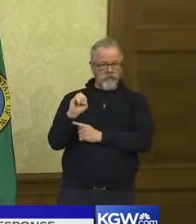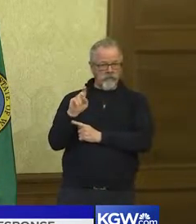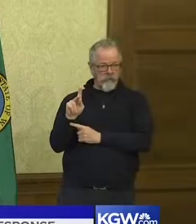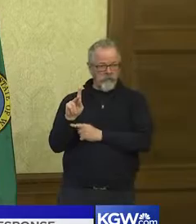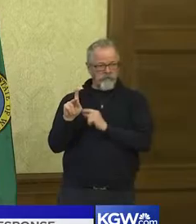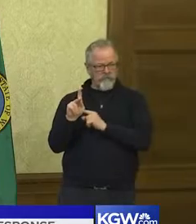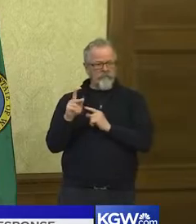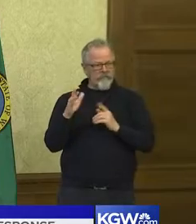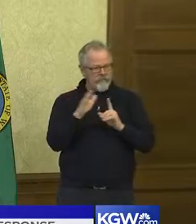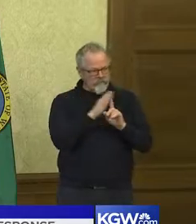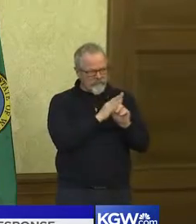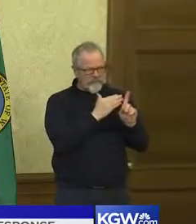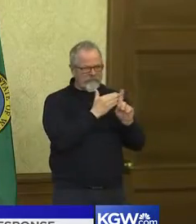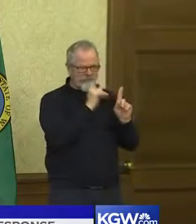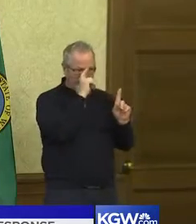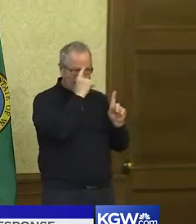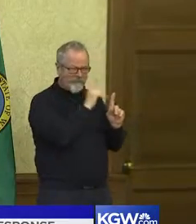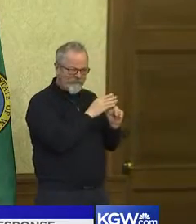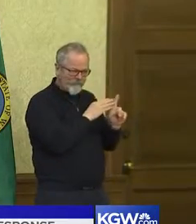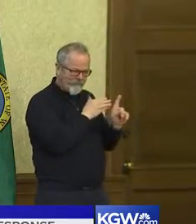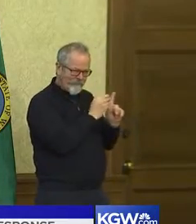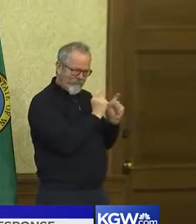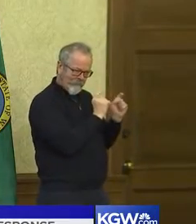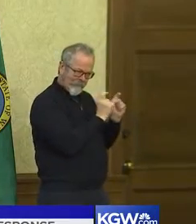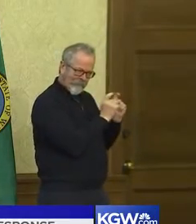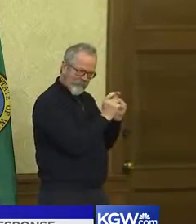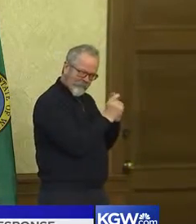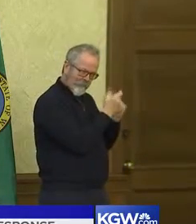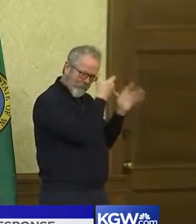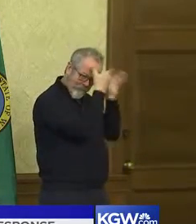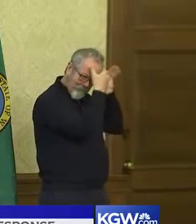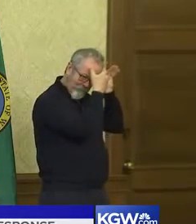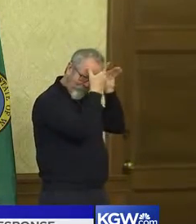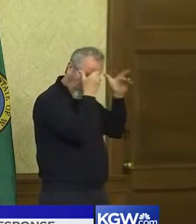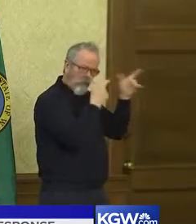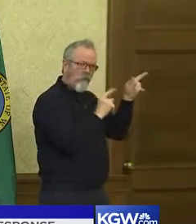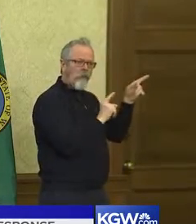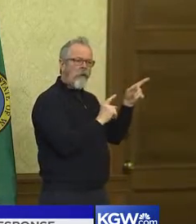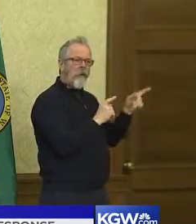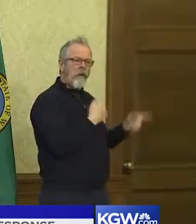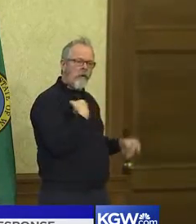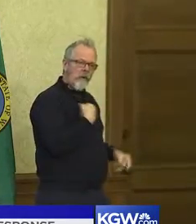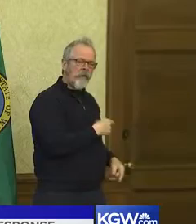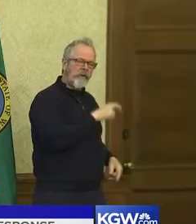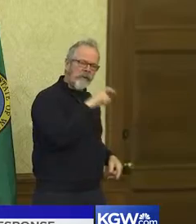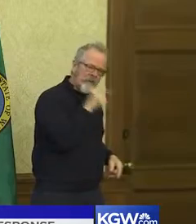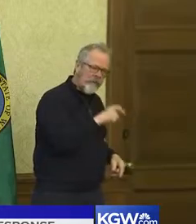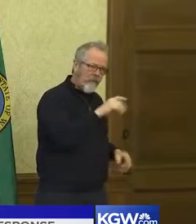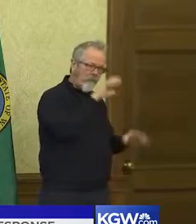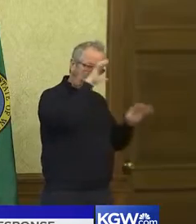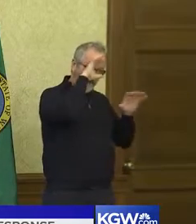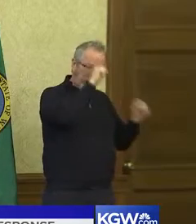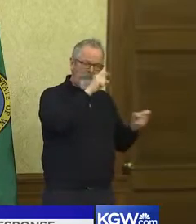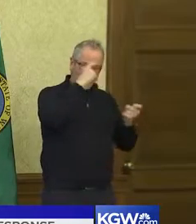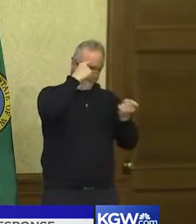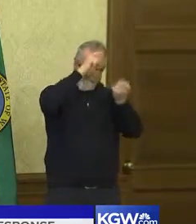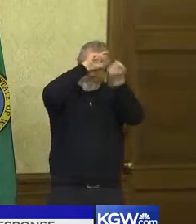in that regard. Now, I will also say that there are still glitches in the